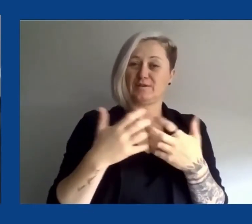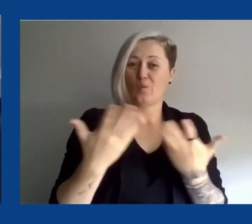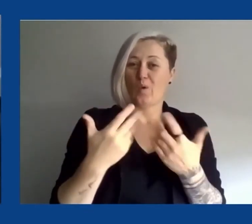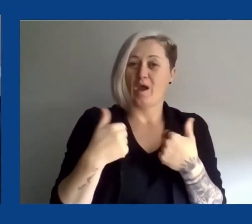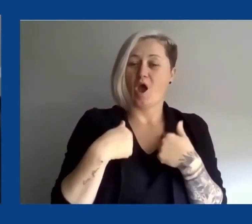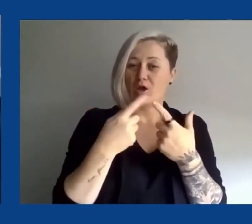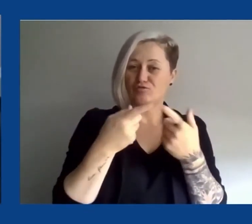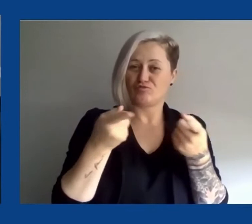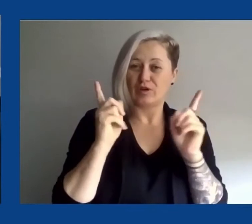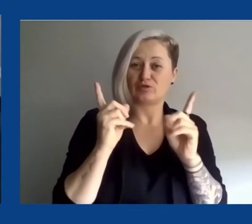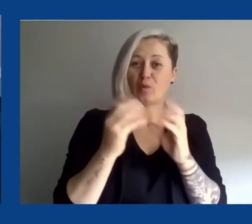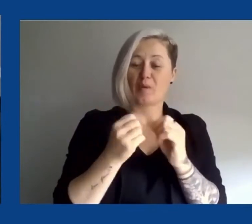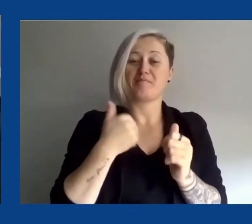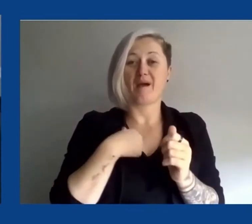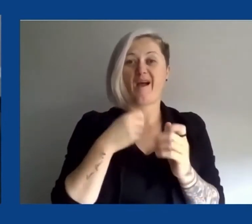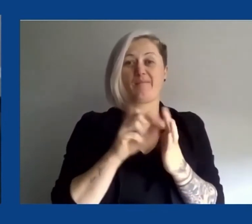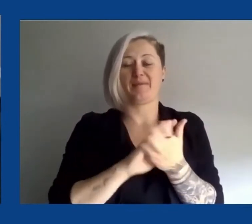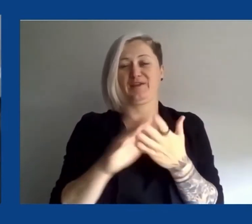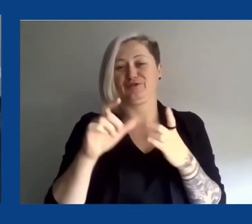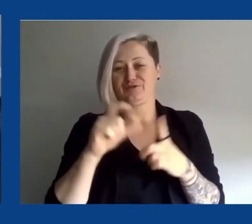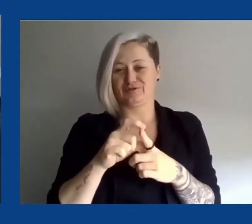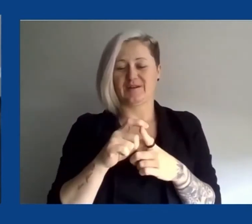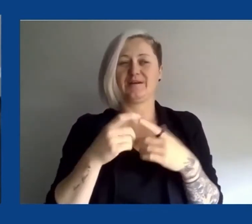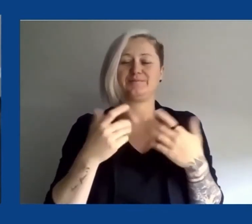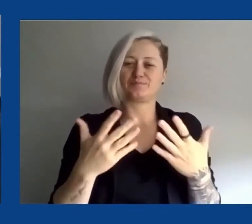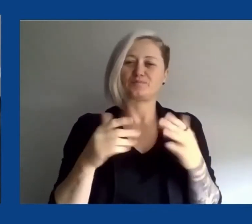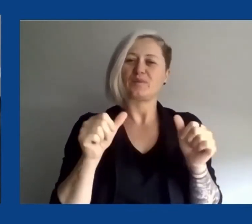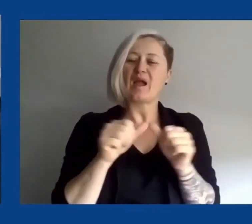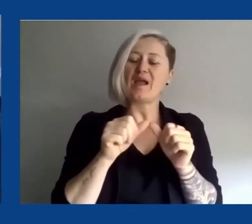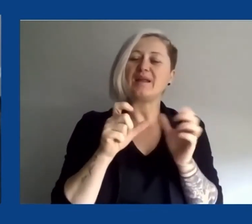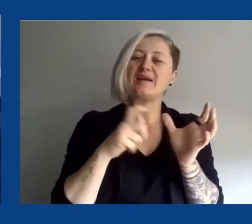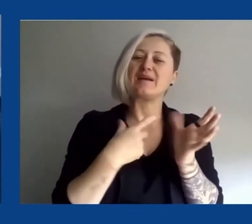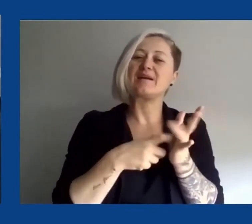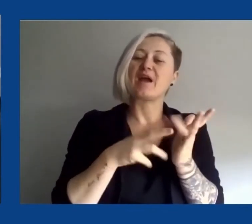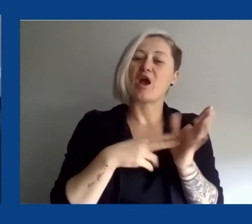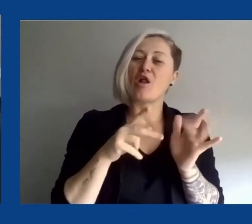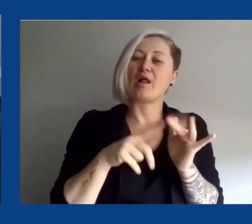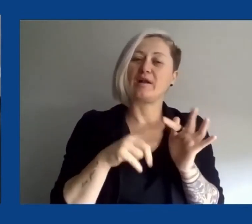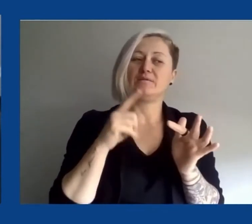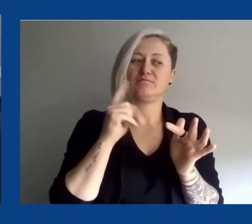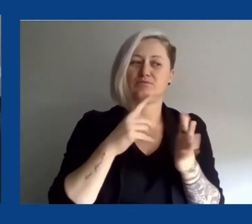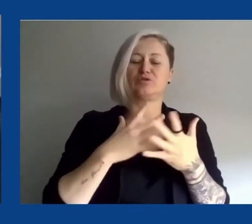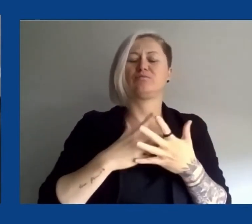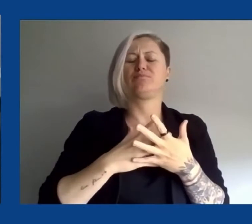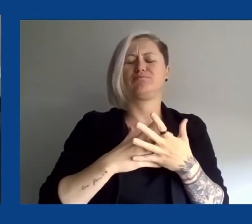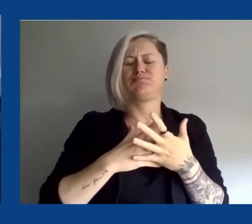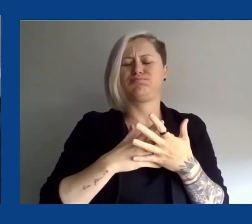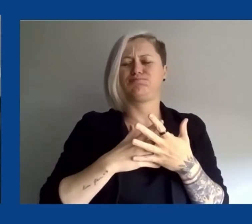graduated with my PhD. So Aunty Carolyn is a significant figure